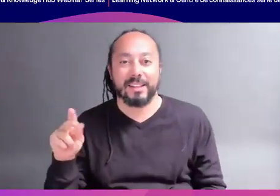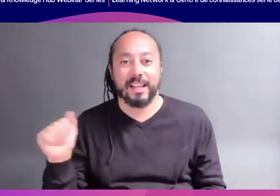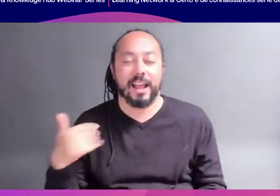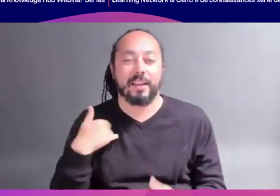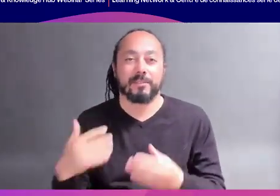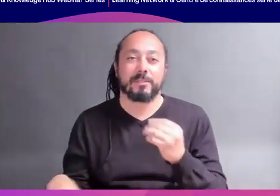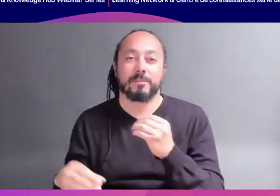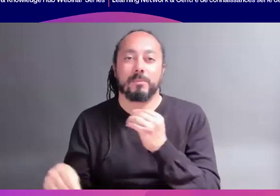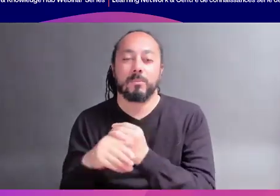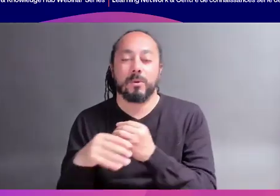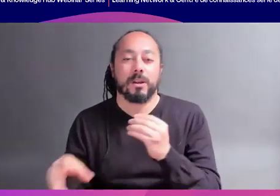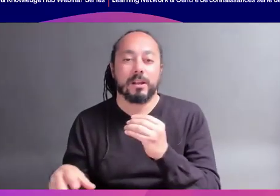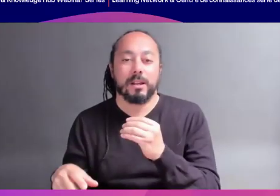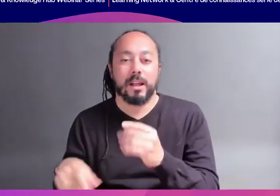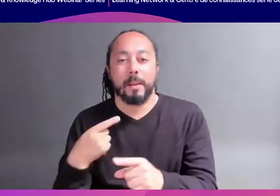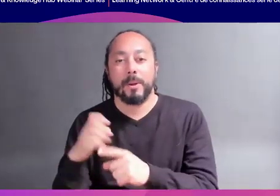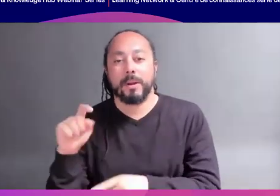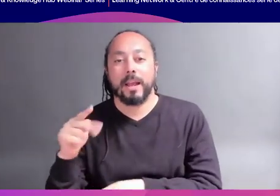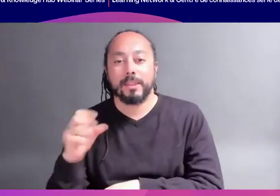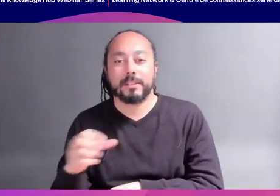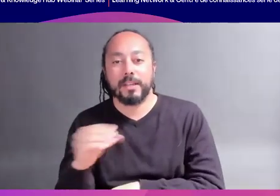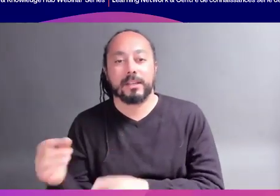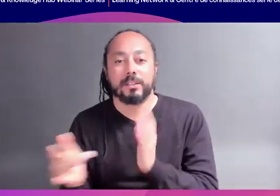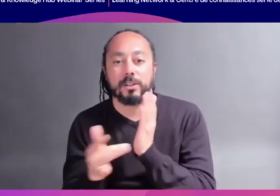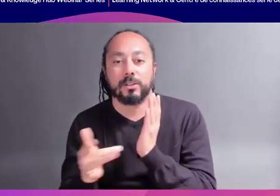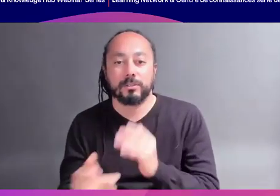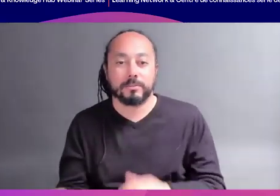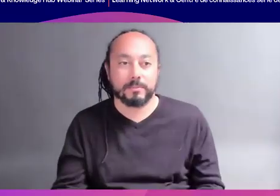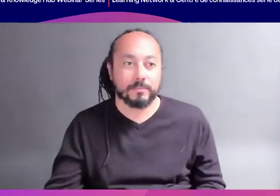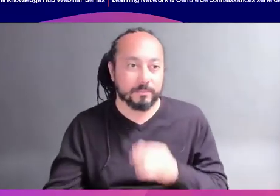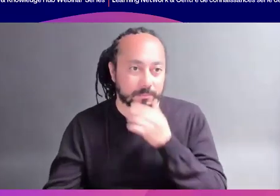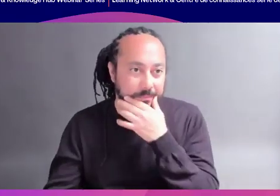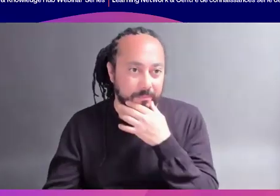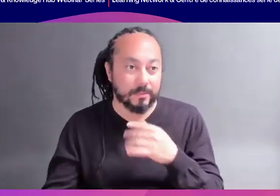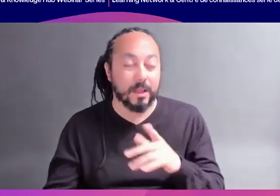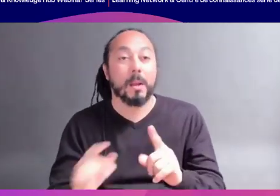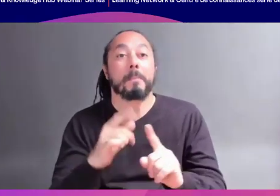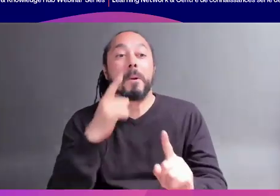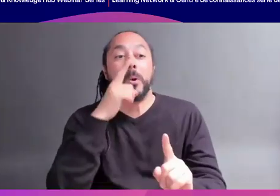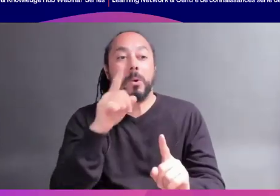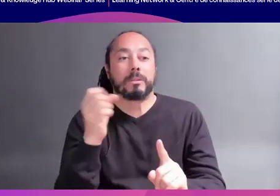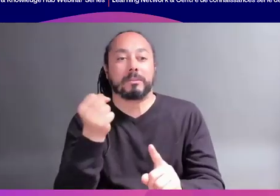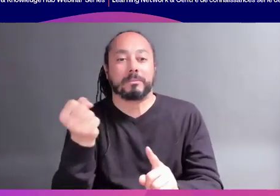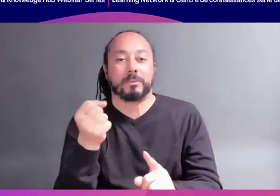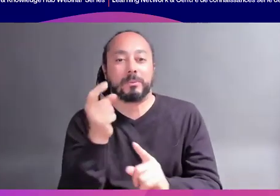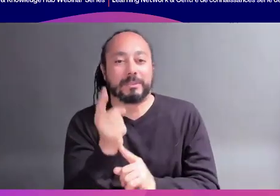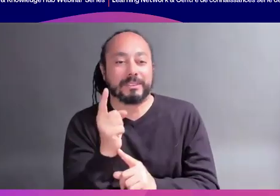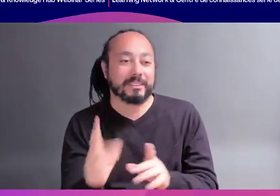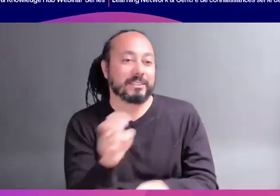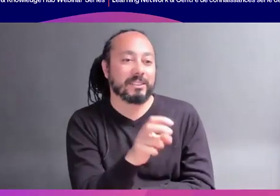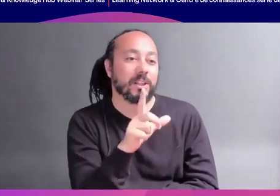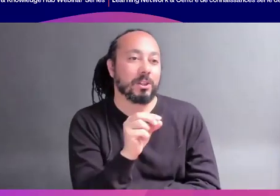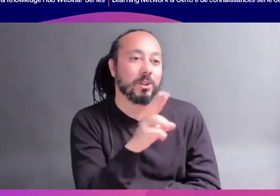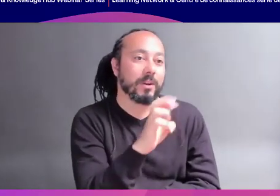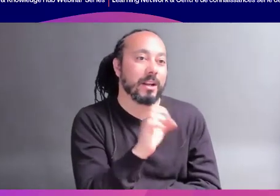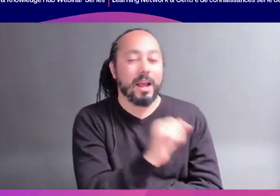ethics in general as we think about technology. I am sure she will, but I'm going to jump to Lorraine for a second Okay, first, and sure. then I'm